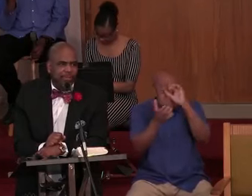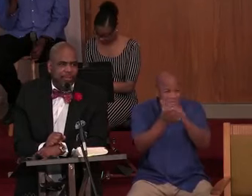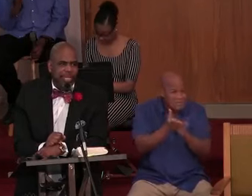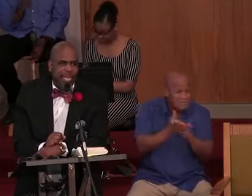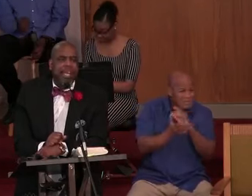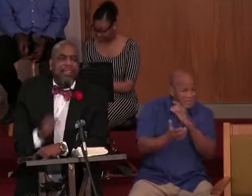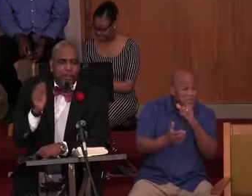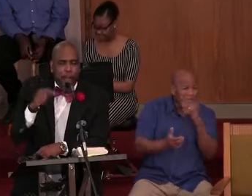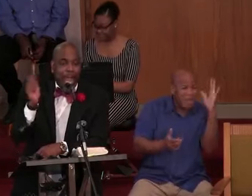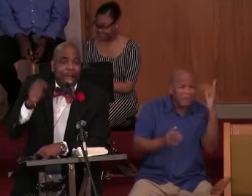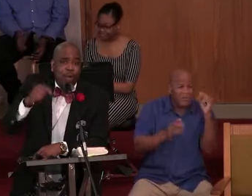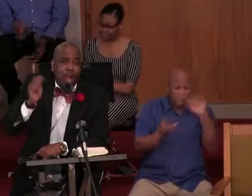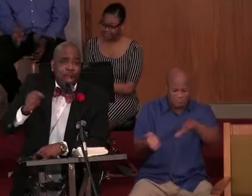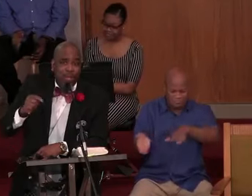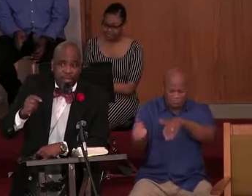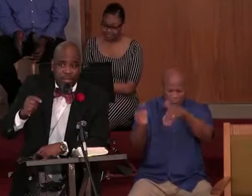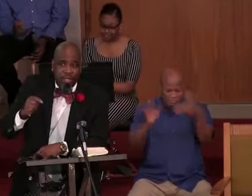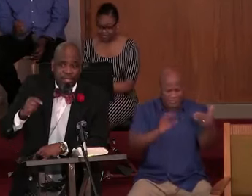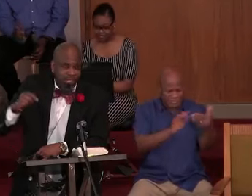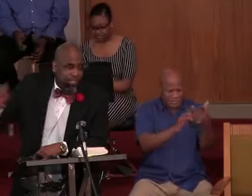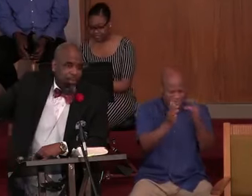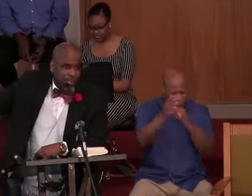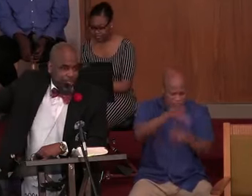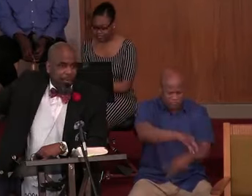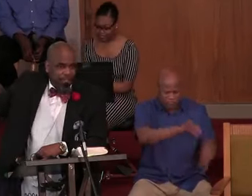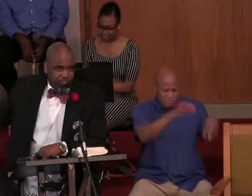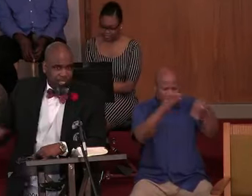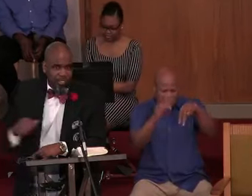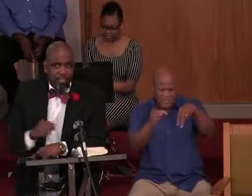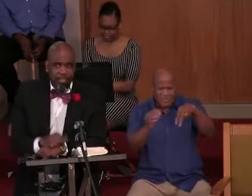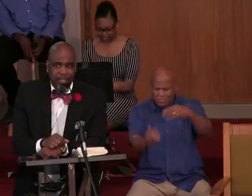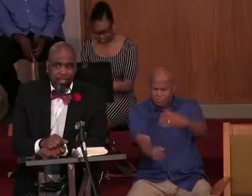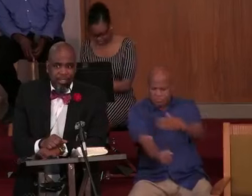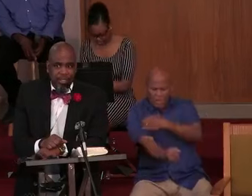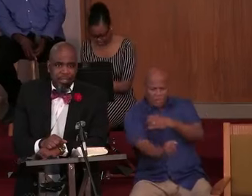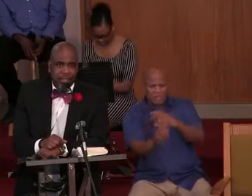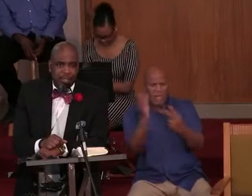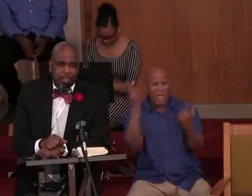raised him from the dead, the power is in the resurrection.